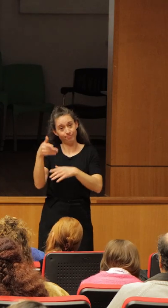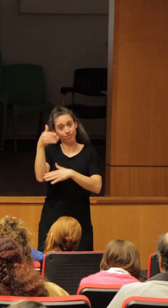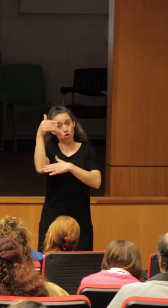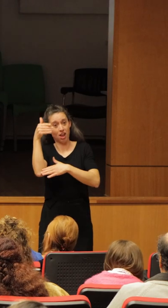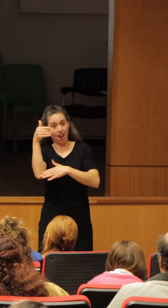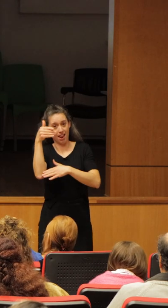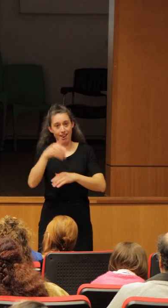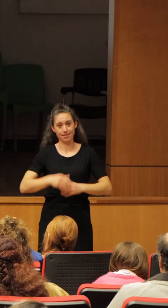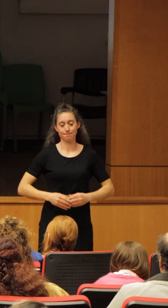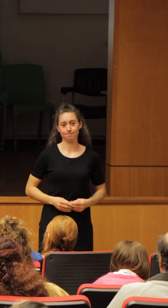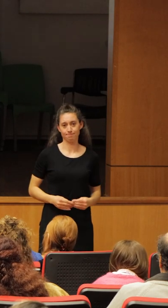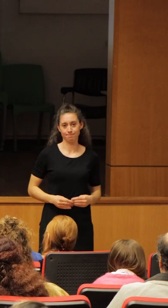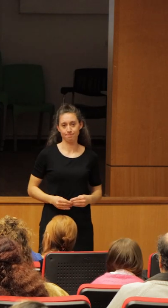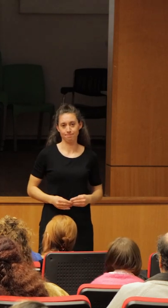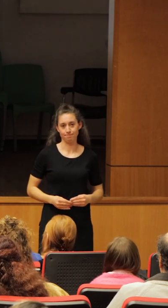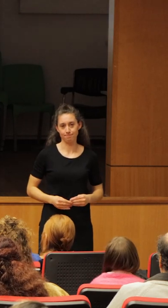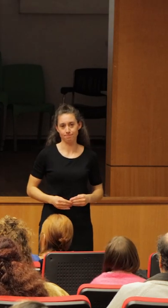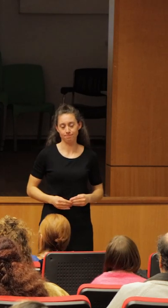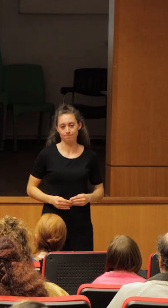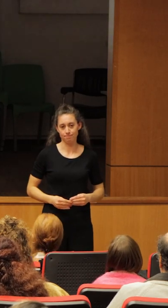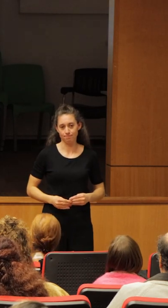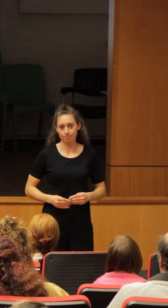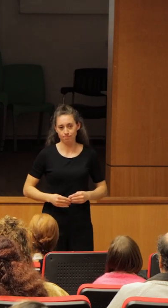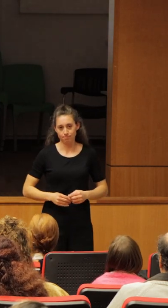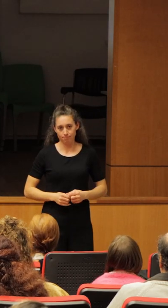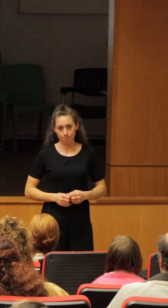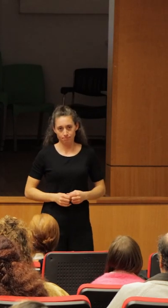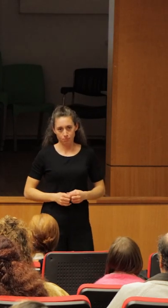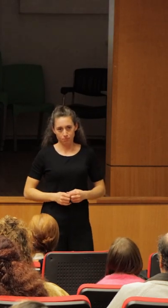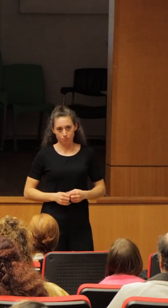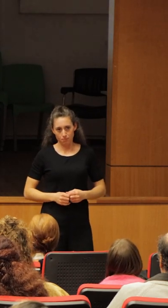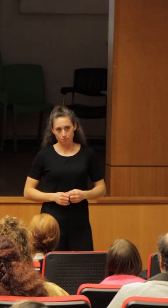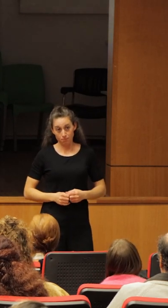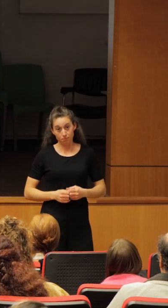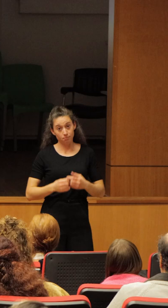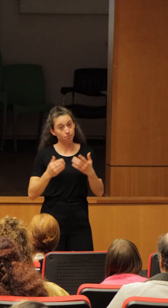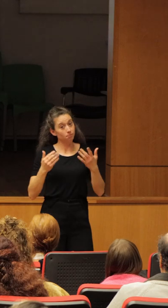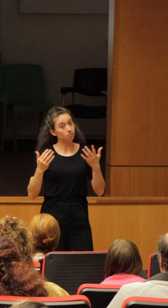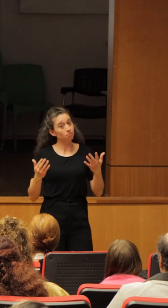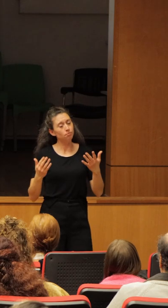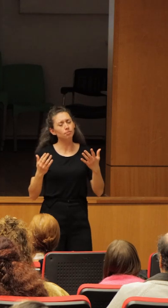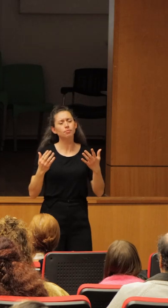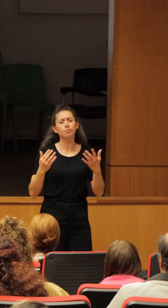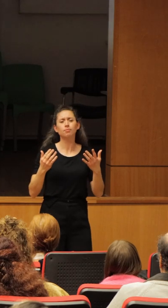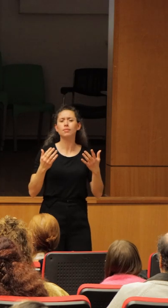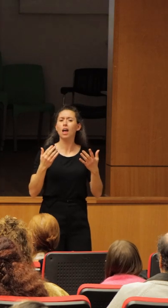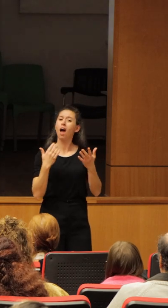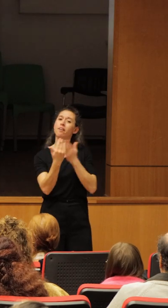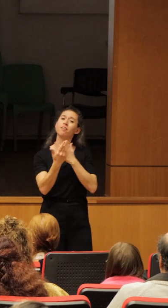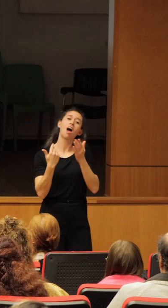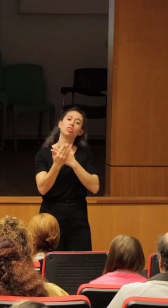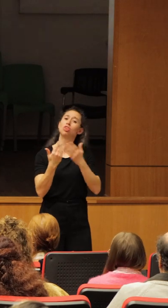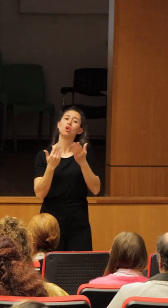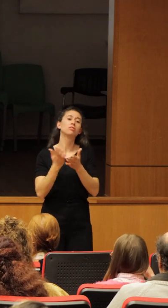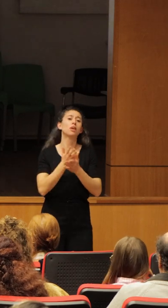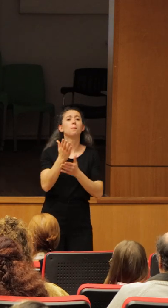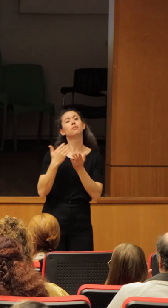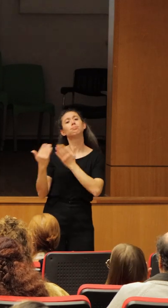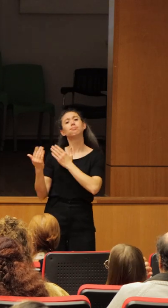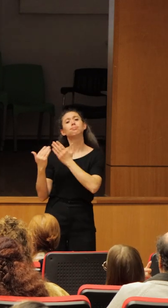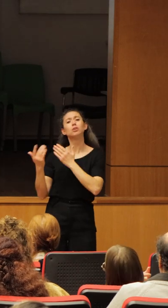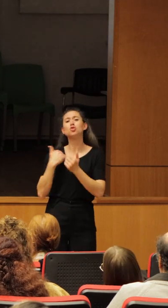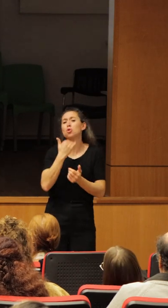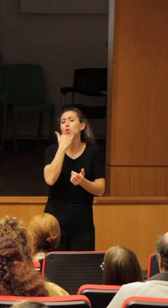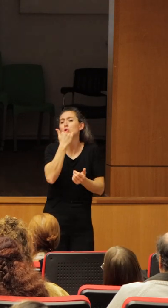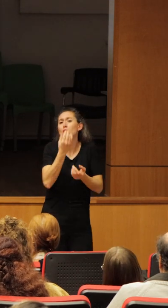we chatted all the way through, so I didn't even notice how I got to the room. Y fuimos charlando todo el camino, de modo tal que yo no